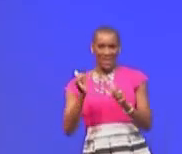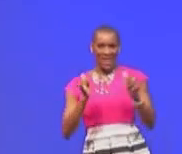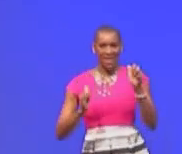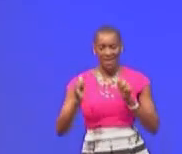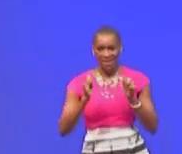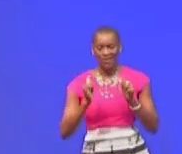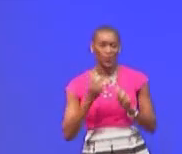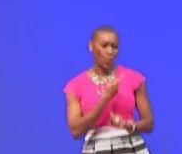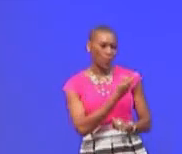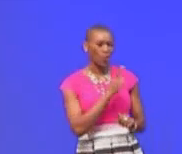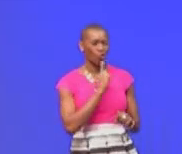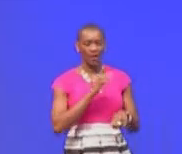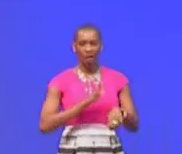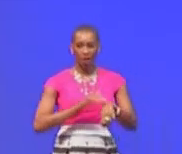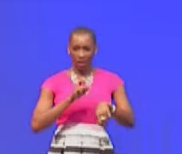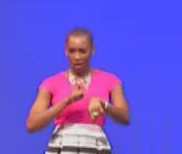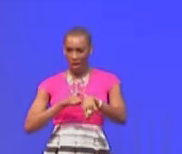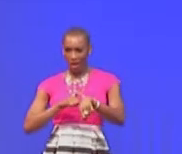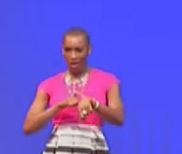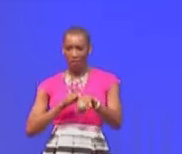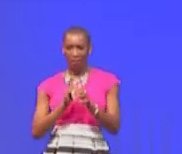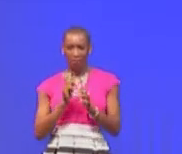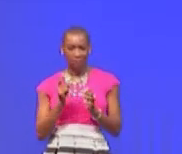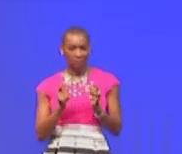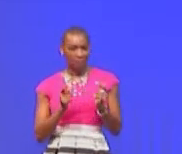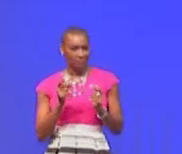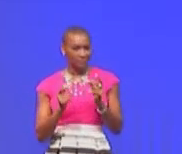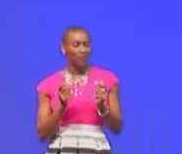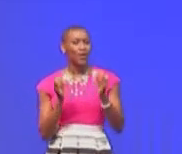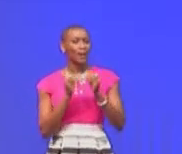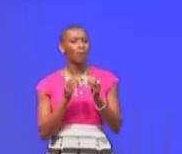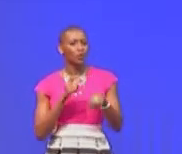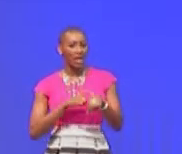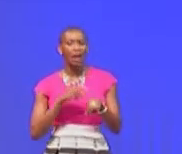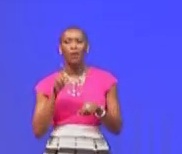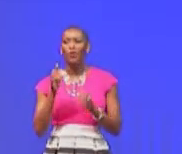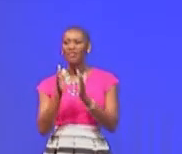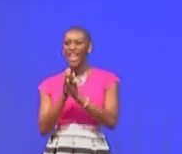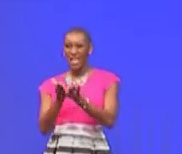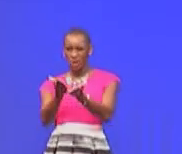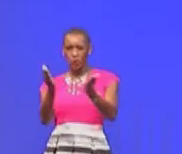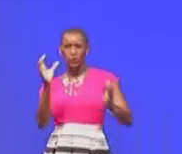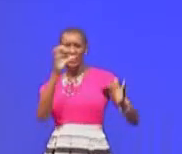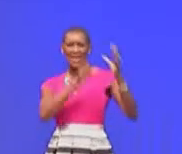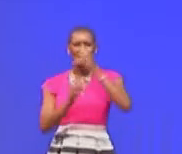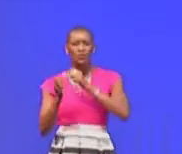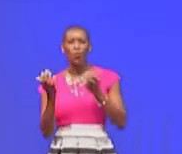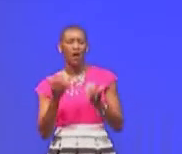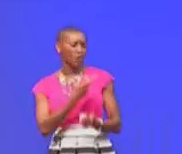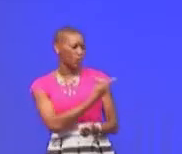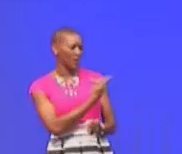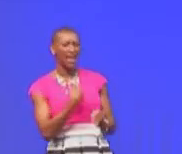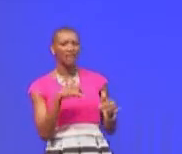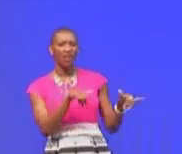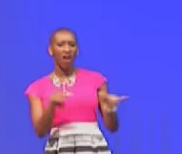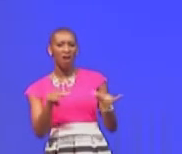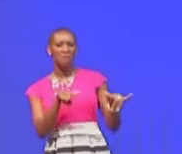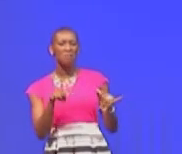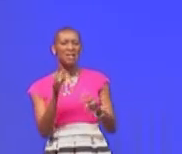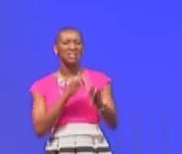You know, we are not the main act tonight. We are on the clock. We're going to move fast. But you know what?